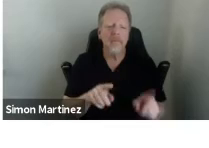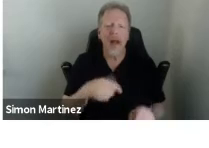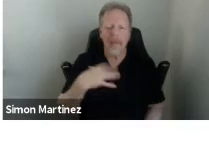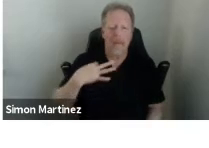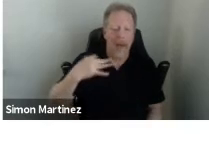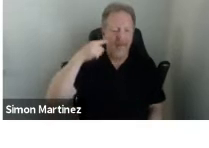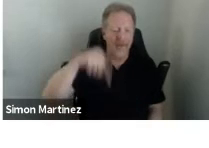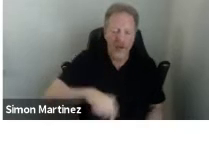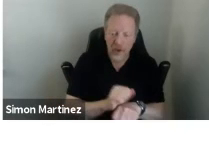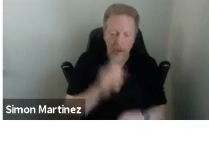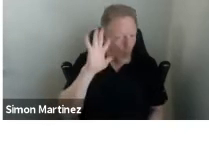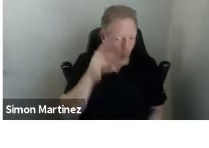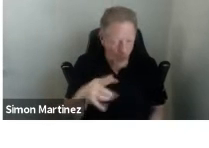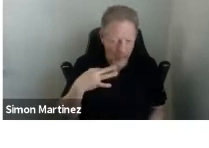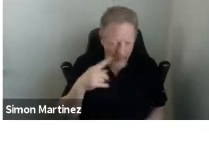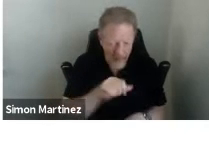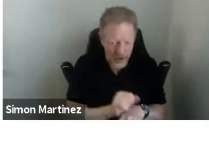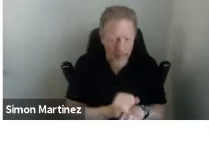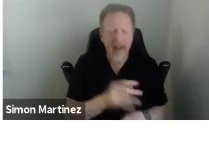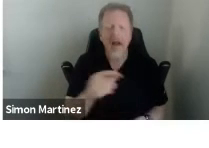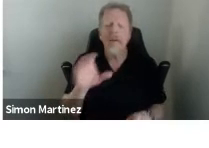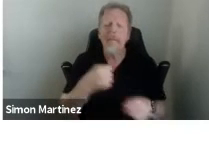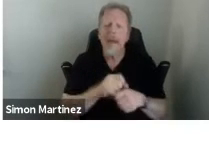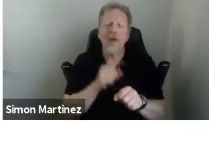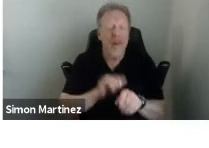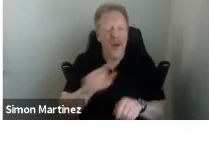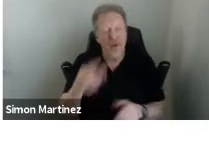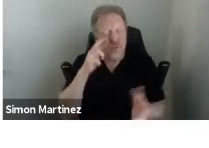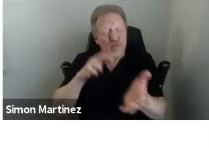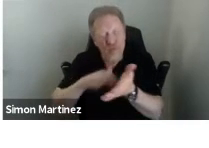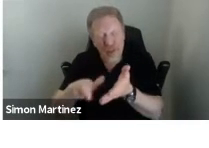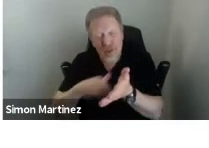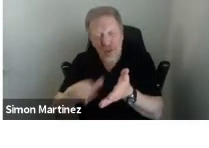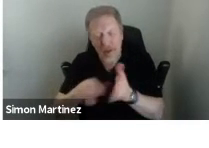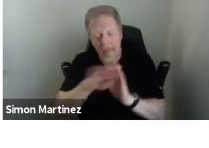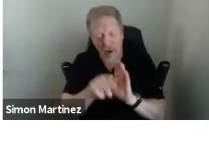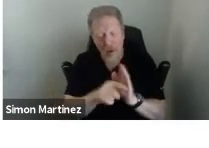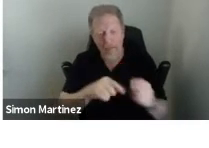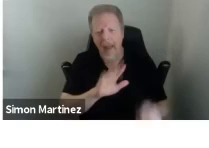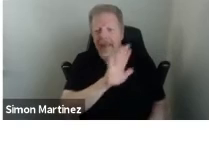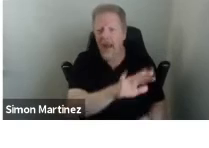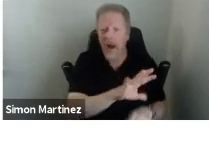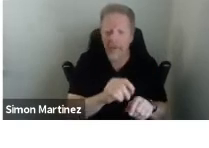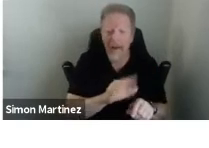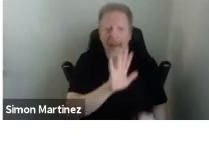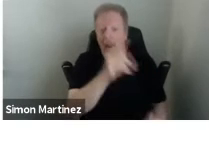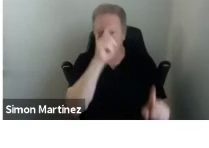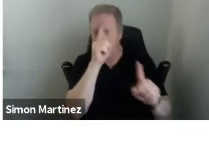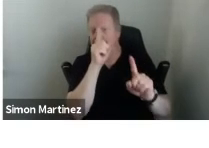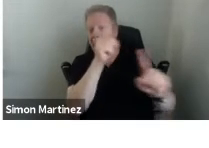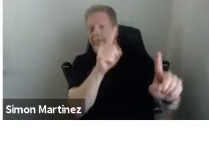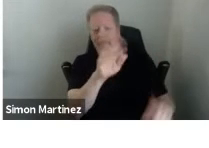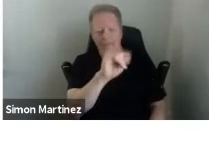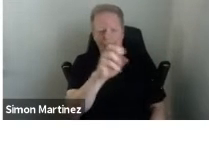for the job, and make sure you show that you've researched the company. You can say something about the mission statement. Read